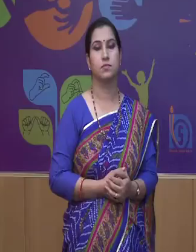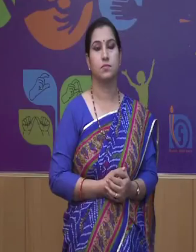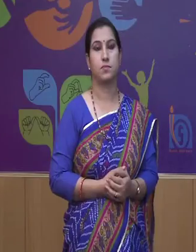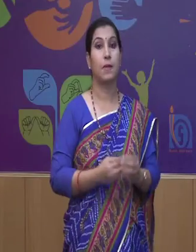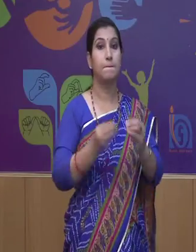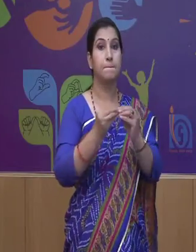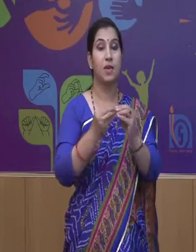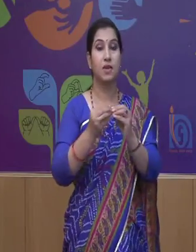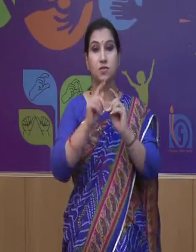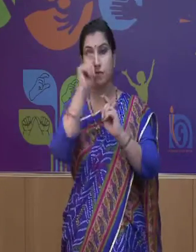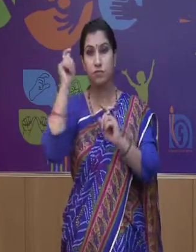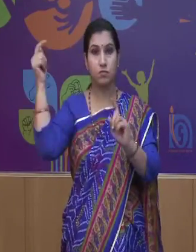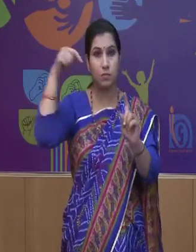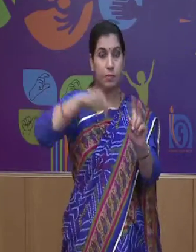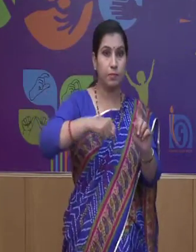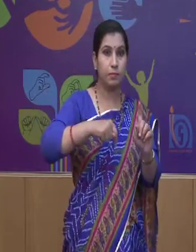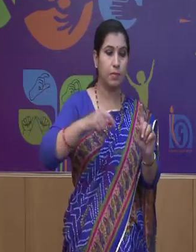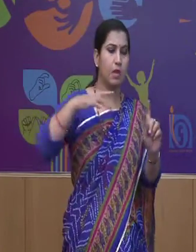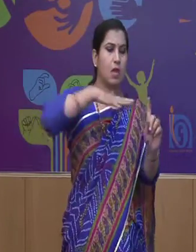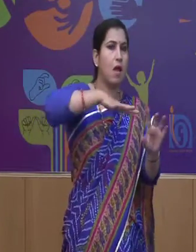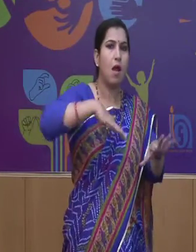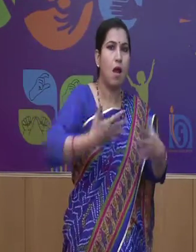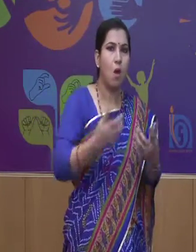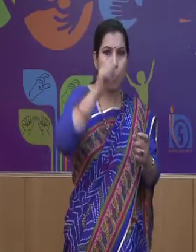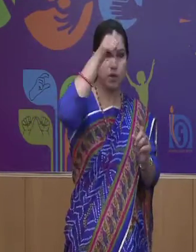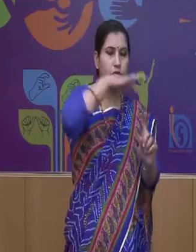British impact on Indian society and culture.